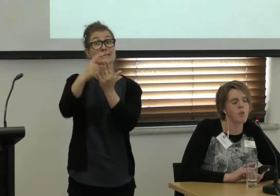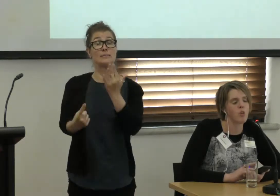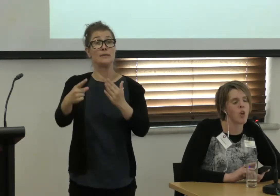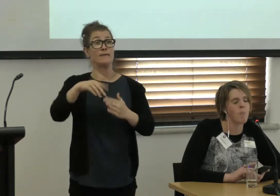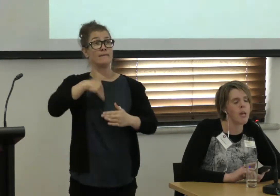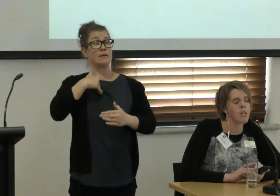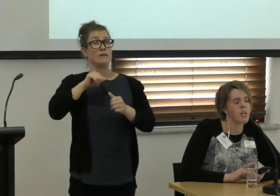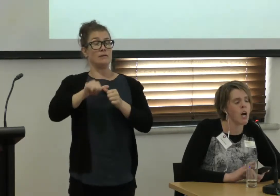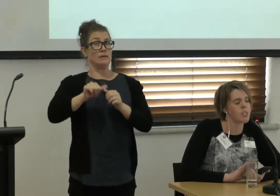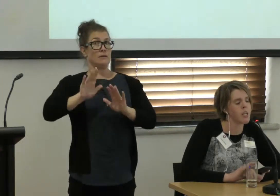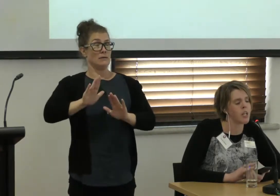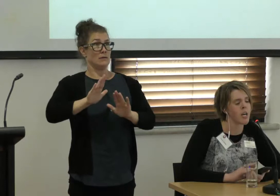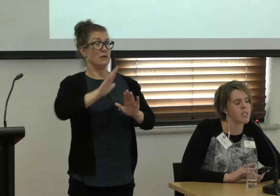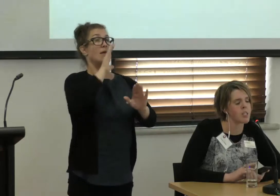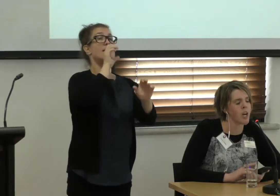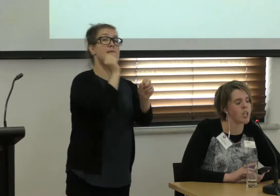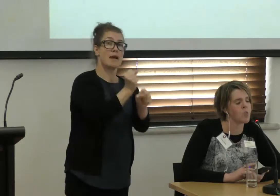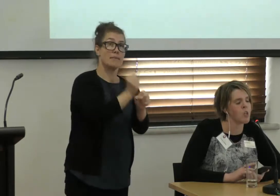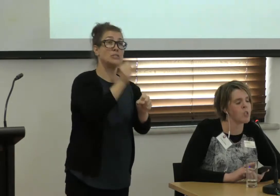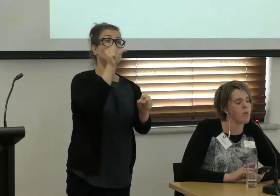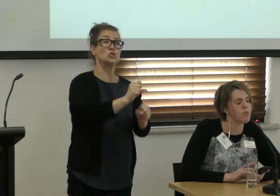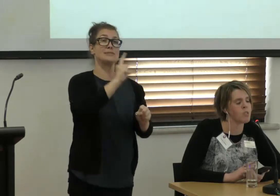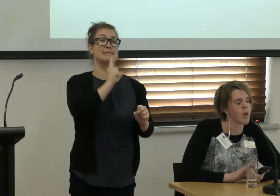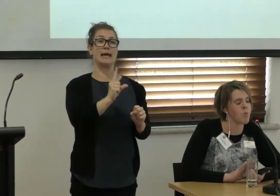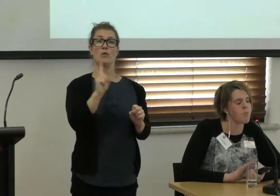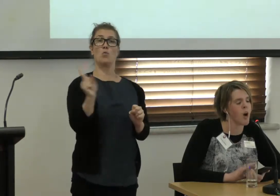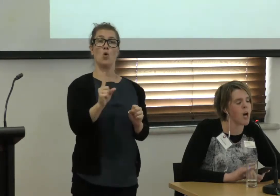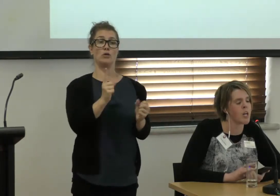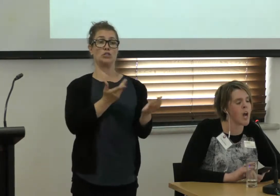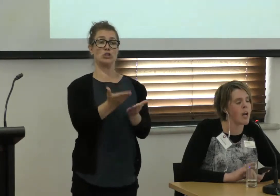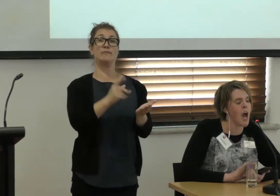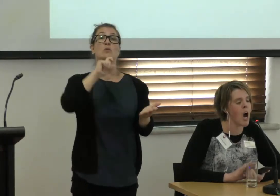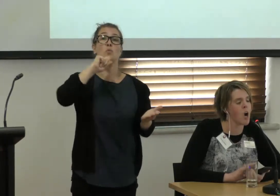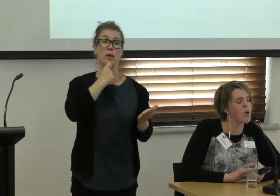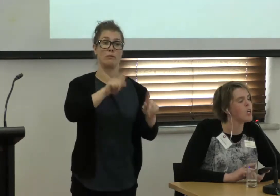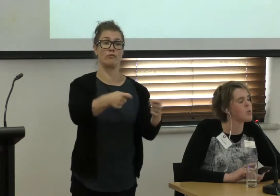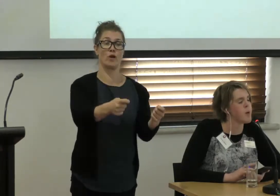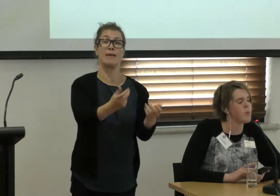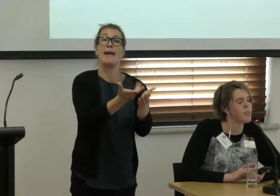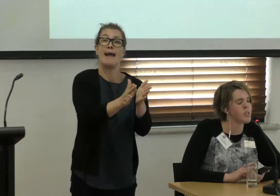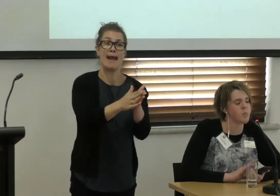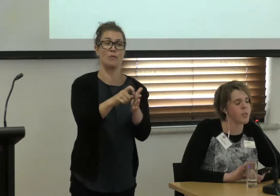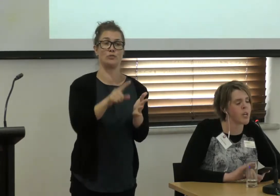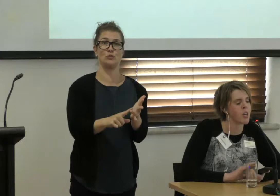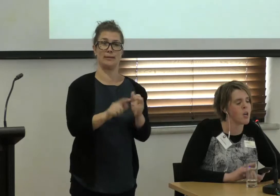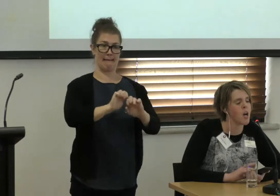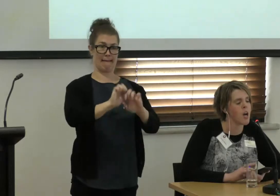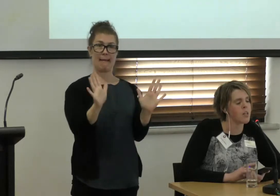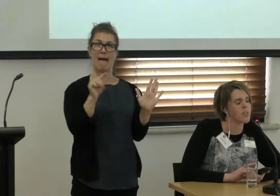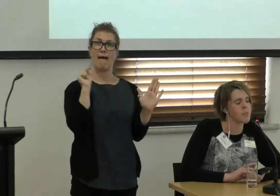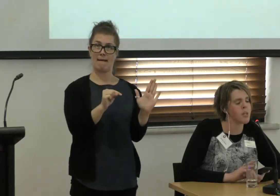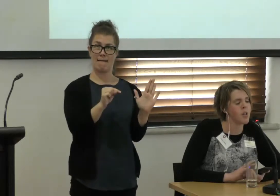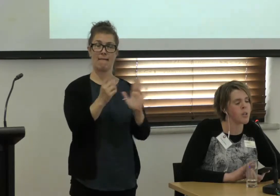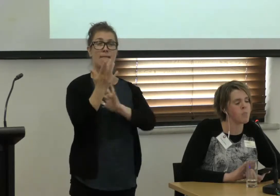government should immediately articulate exactly what services they will provide and how to people with disability, and